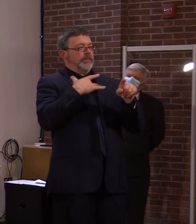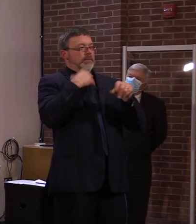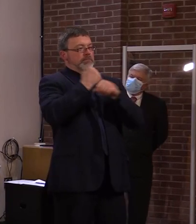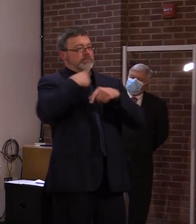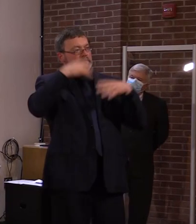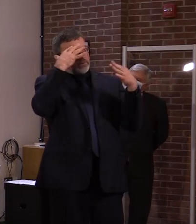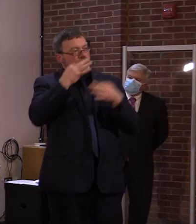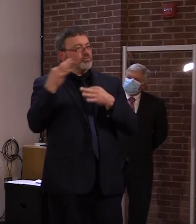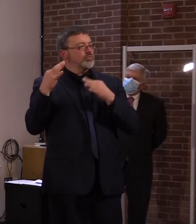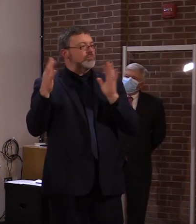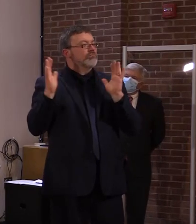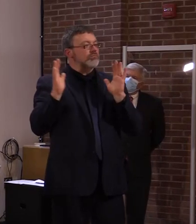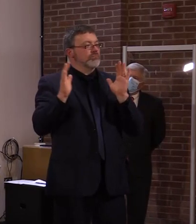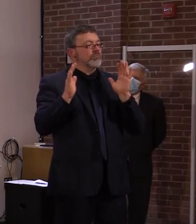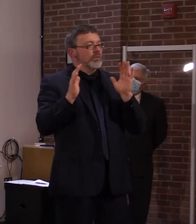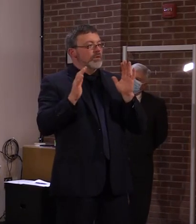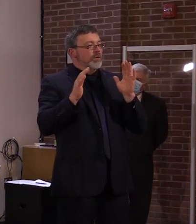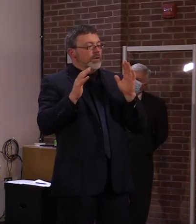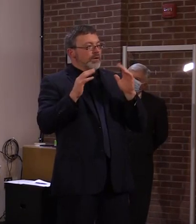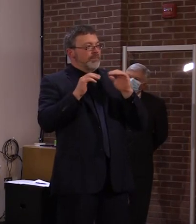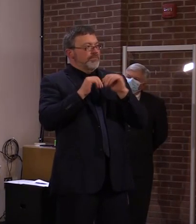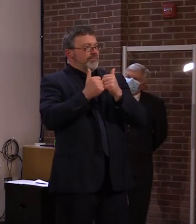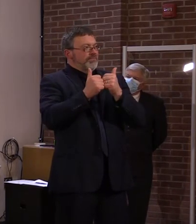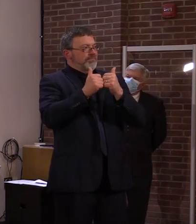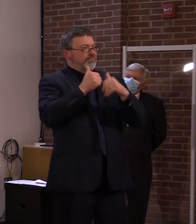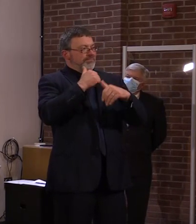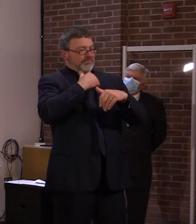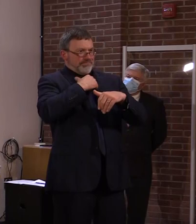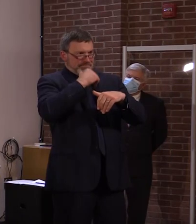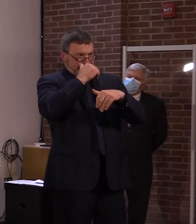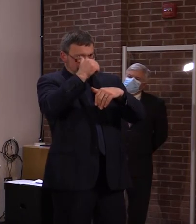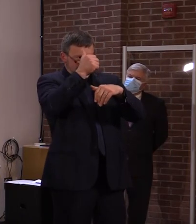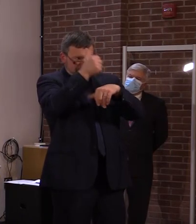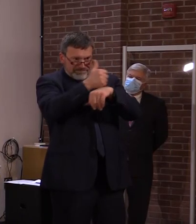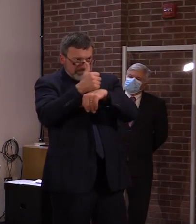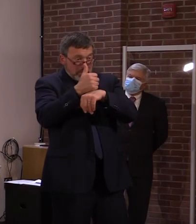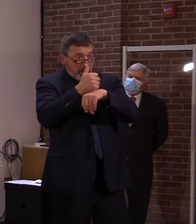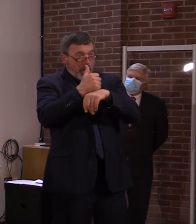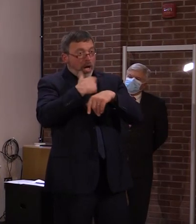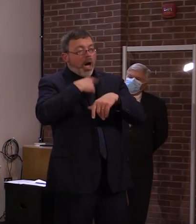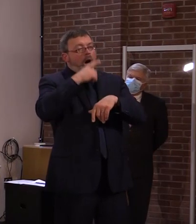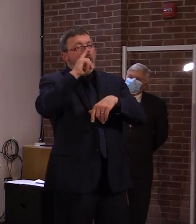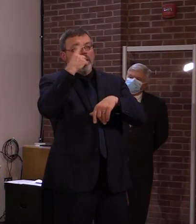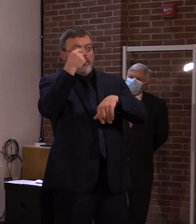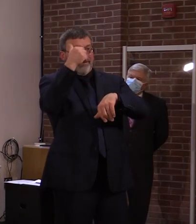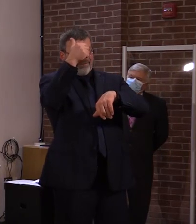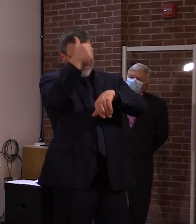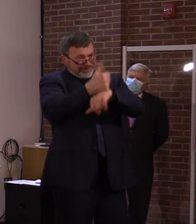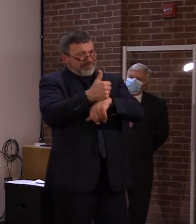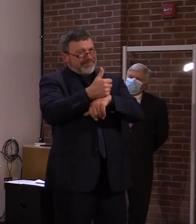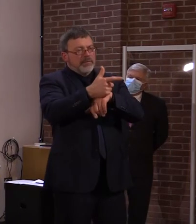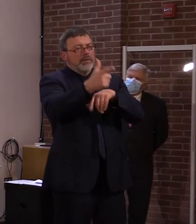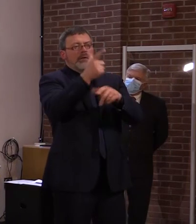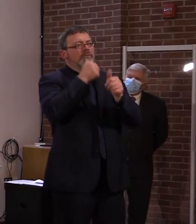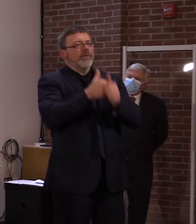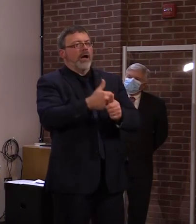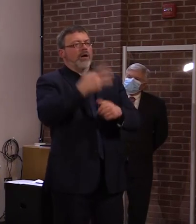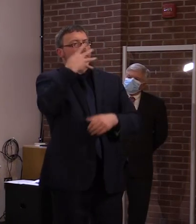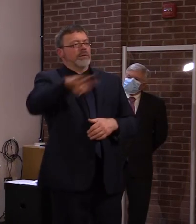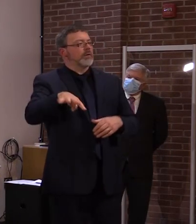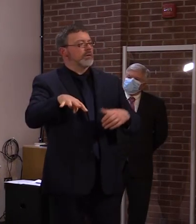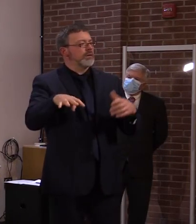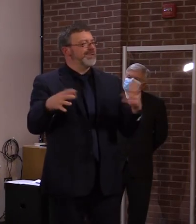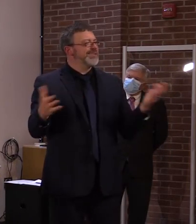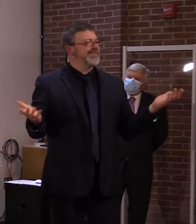restrictions into place, and if they're not adhered to, then it's all for naught, and then you do create areas of